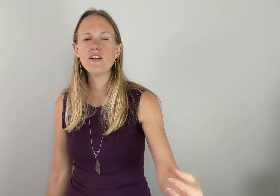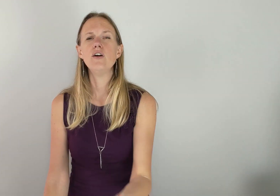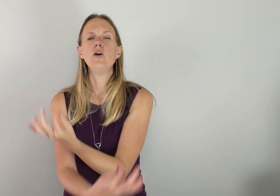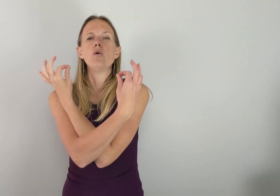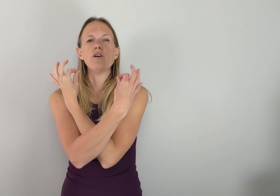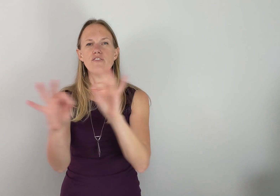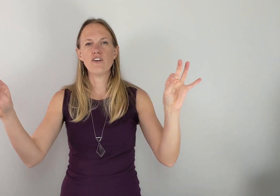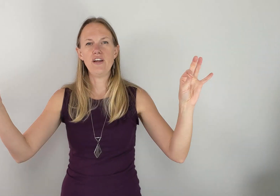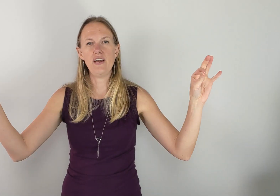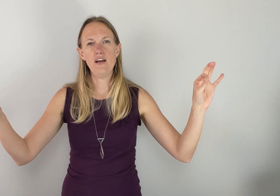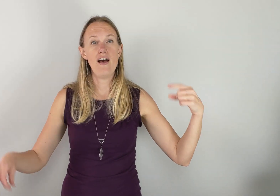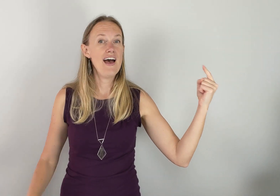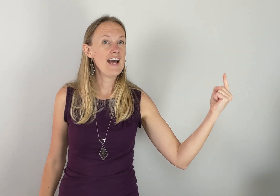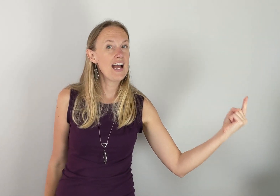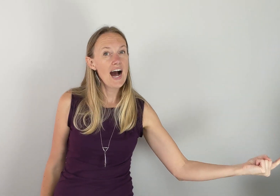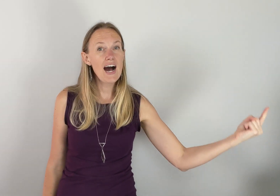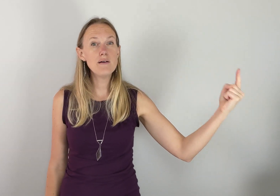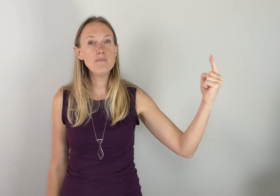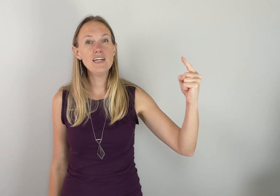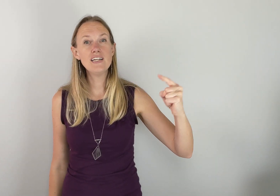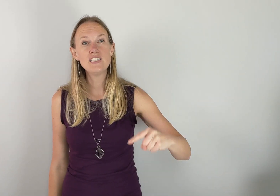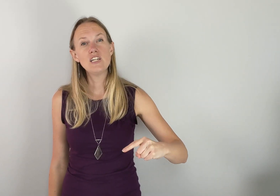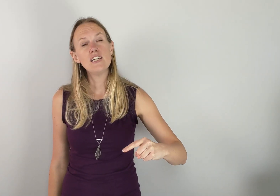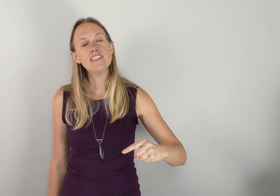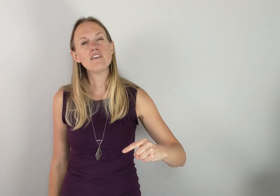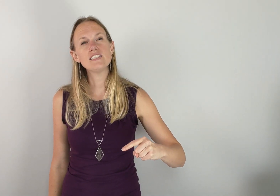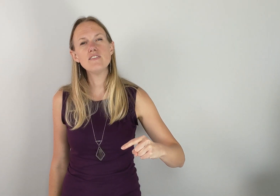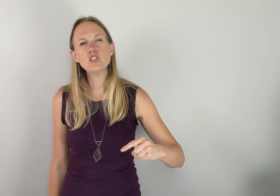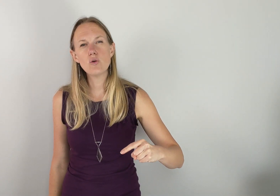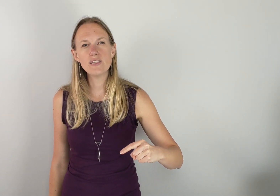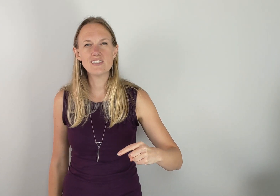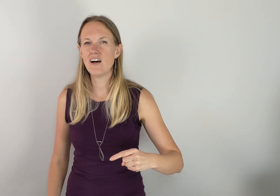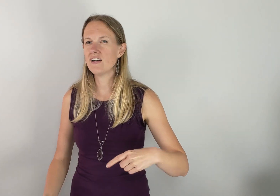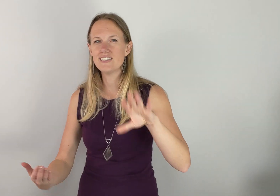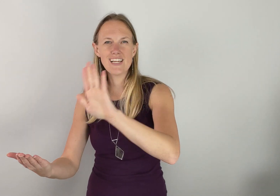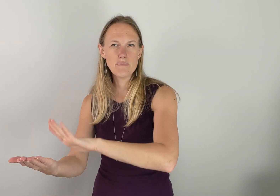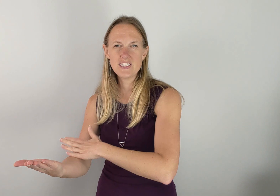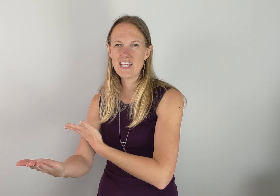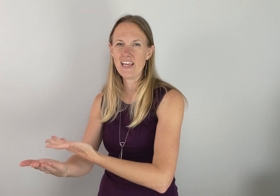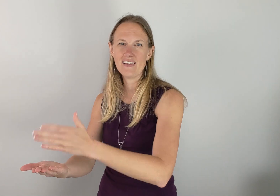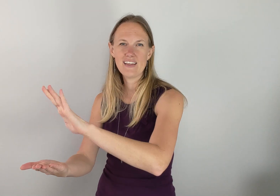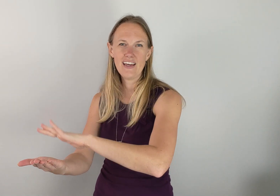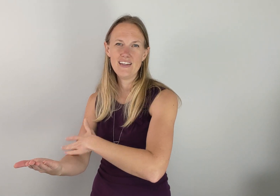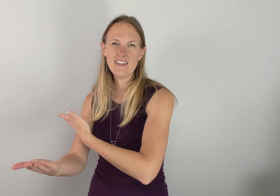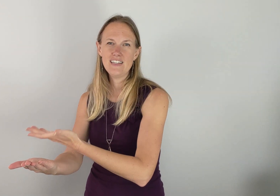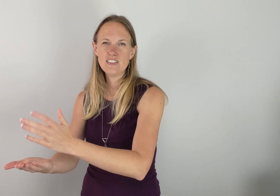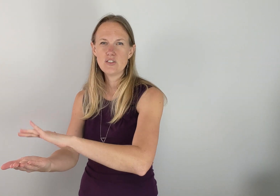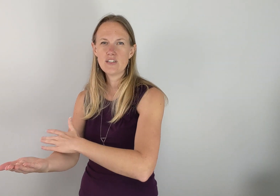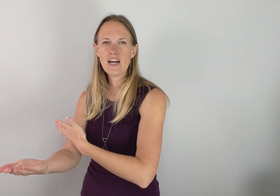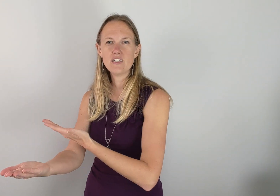Forever we're free. Come. Now, instead of join the song, just come sing, okay? So you're kind of